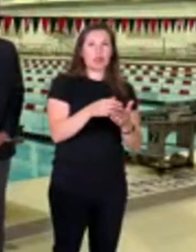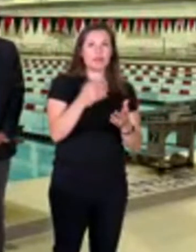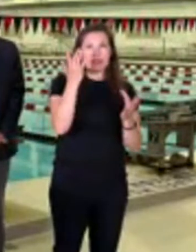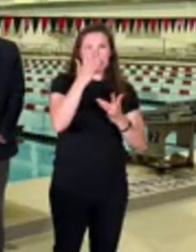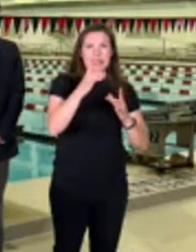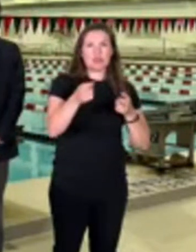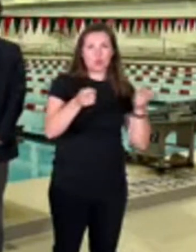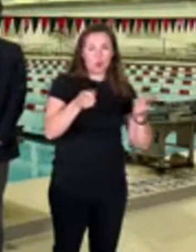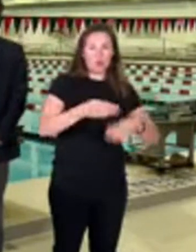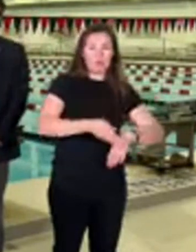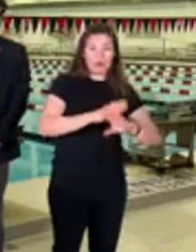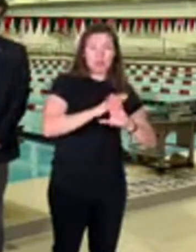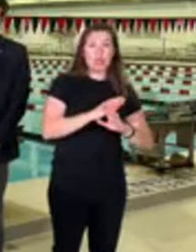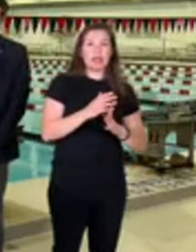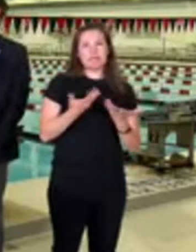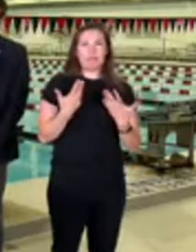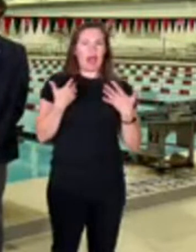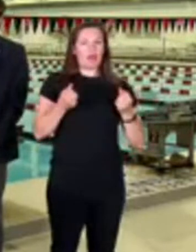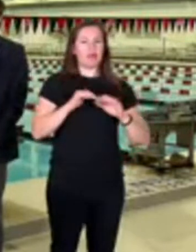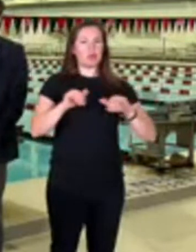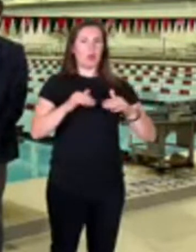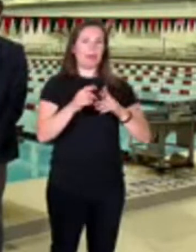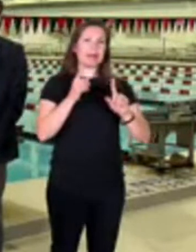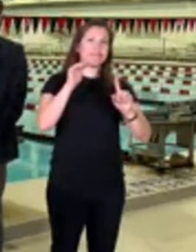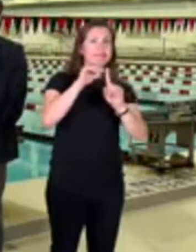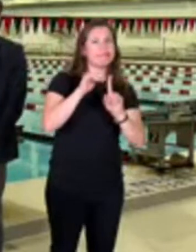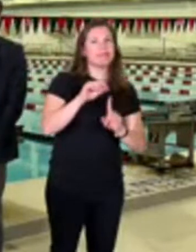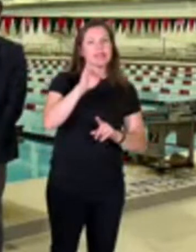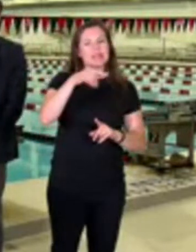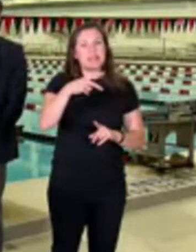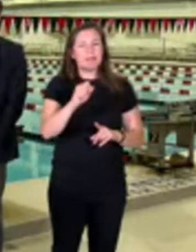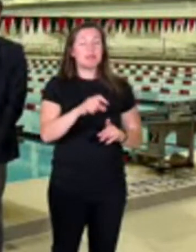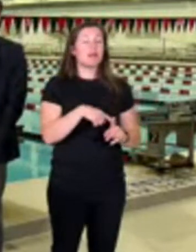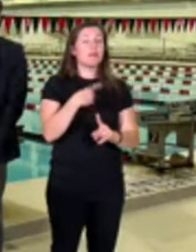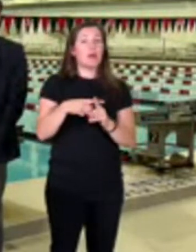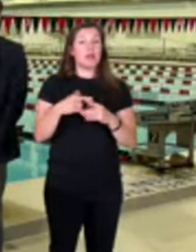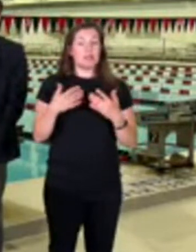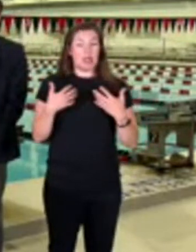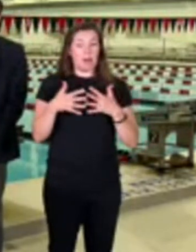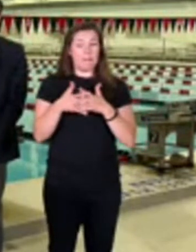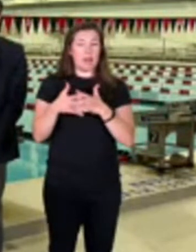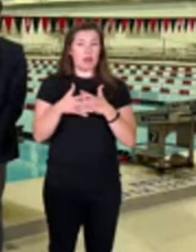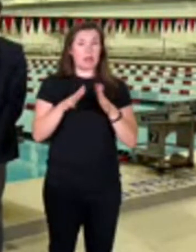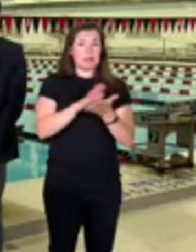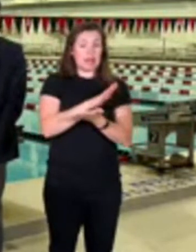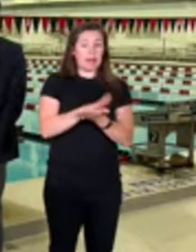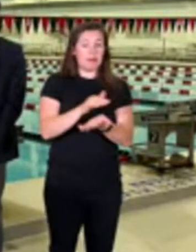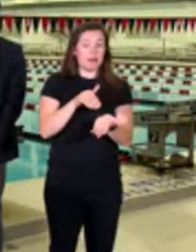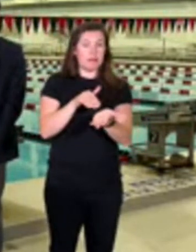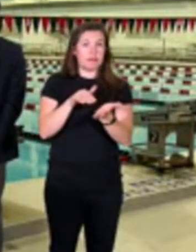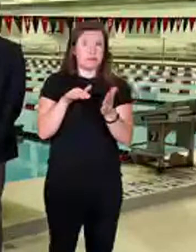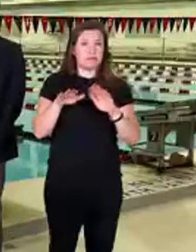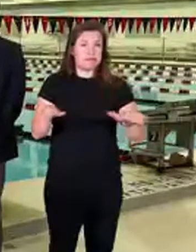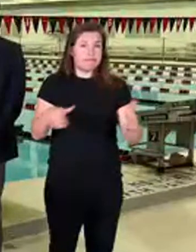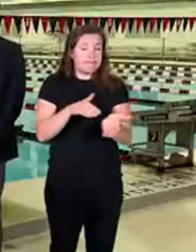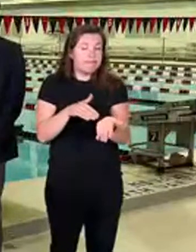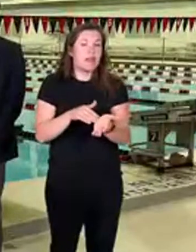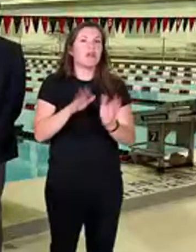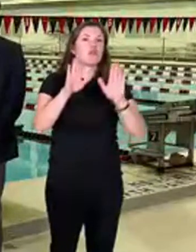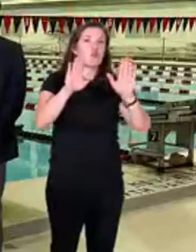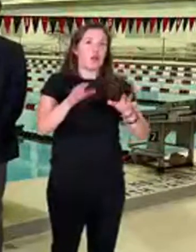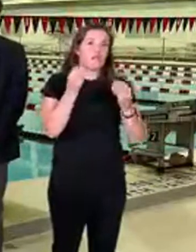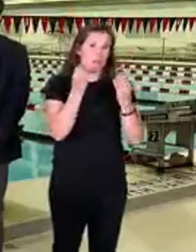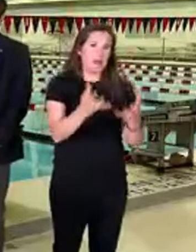safety tips on healthy swimming. And of course, the American Academy of Pediatrics, their healthychildren.org, has great information to prevent